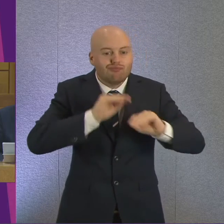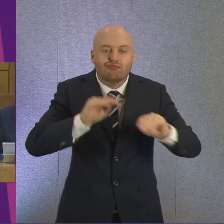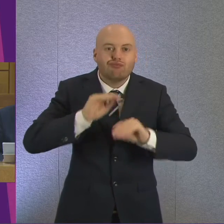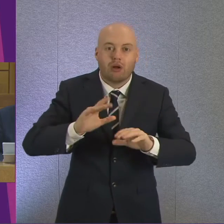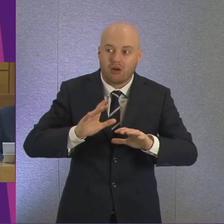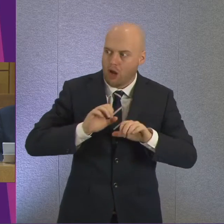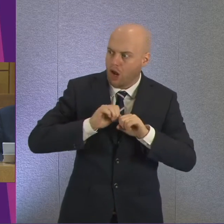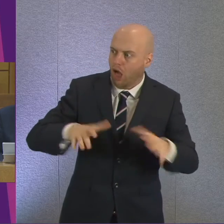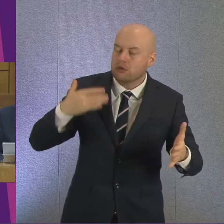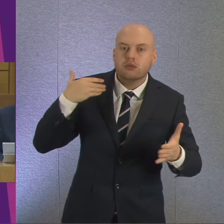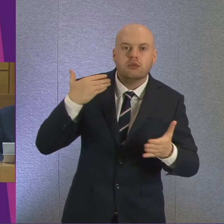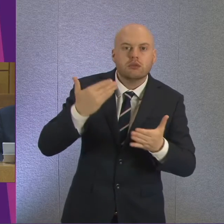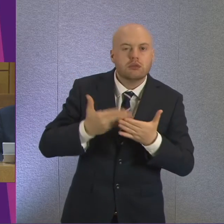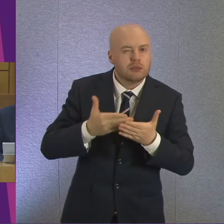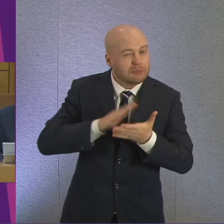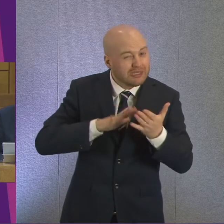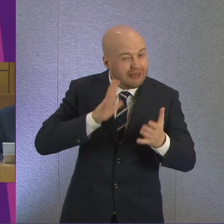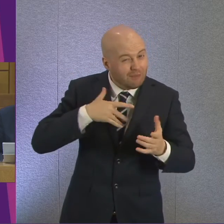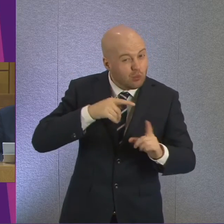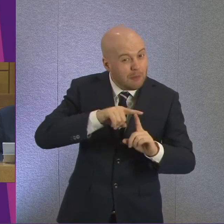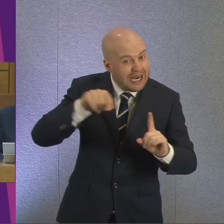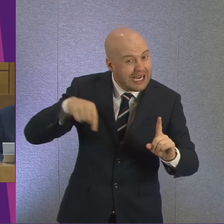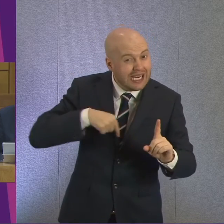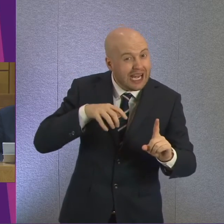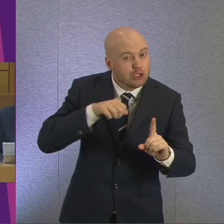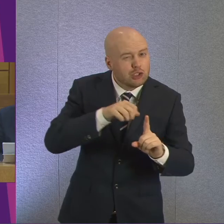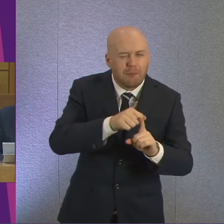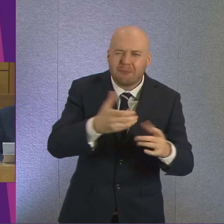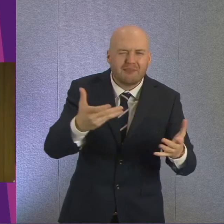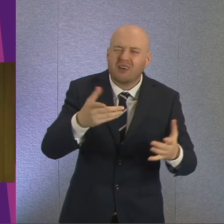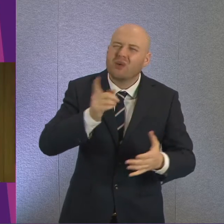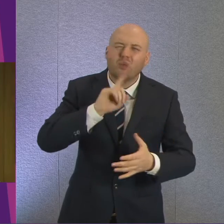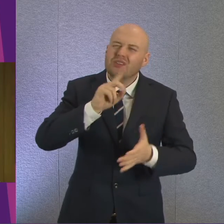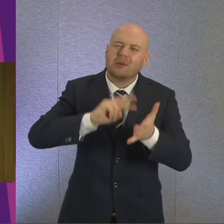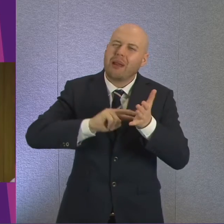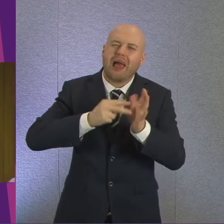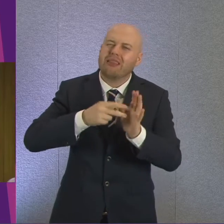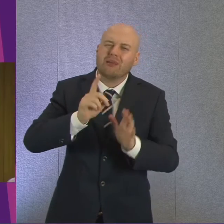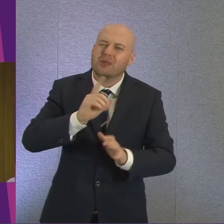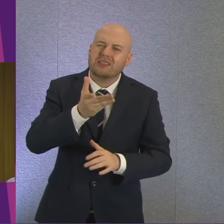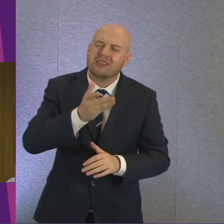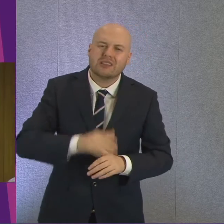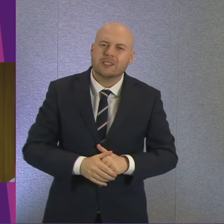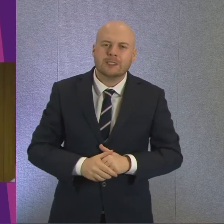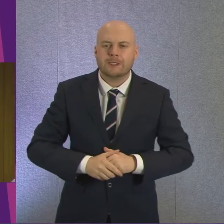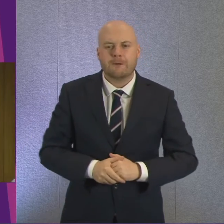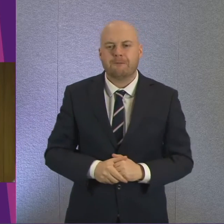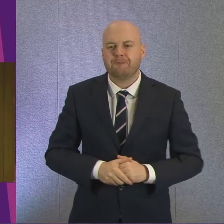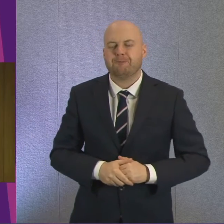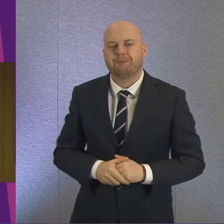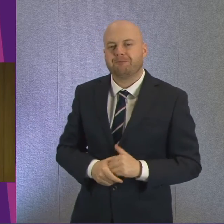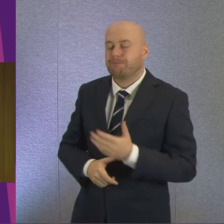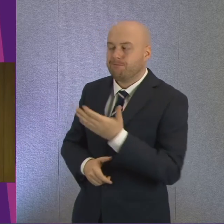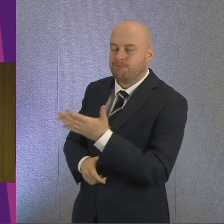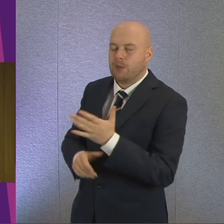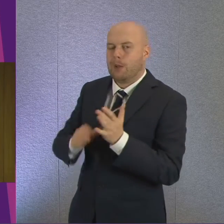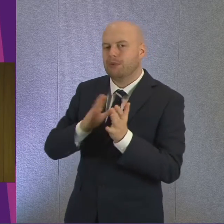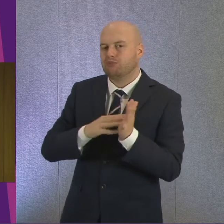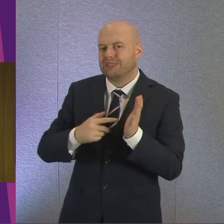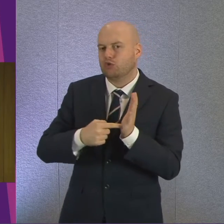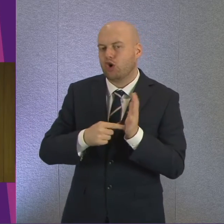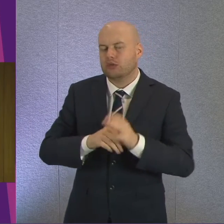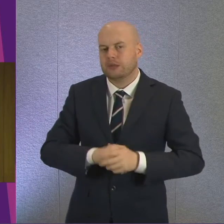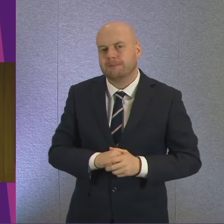now on how schools can return? Marie Todd. The decision to close